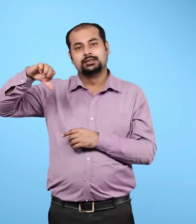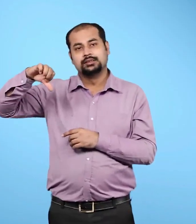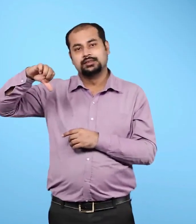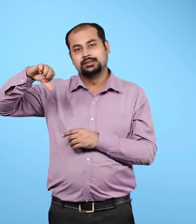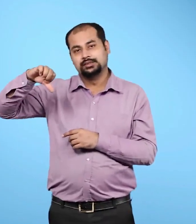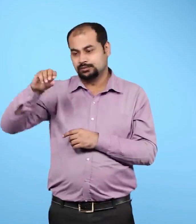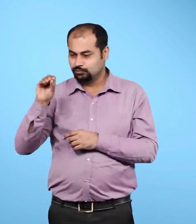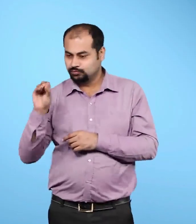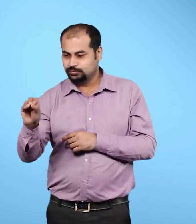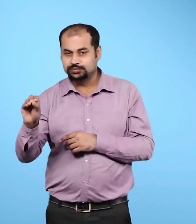2.